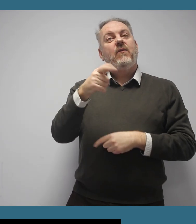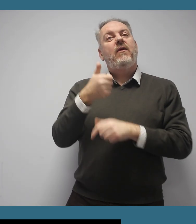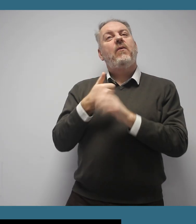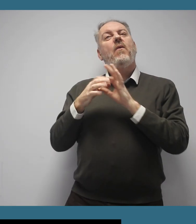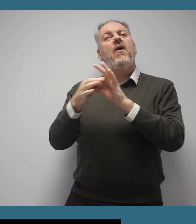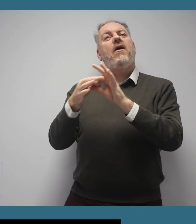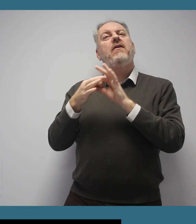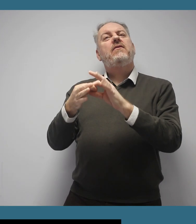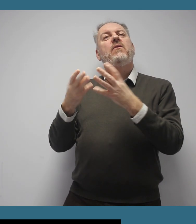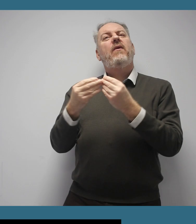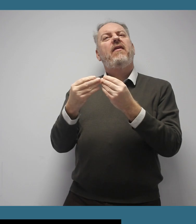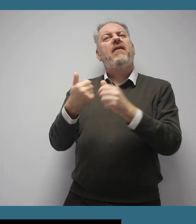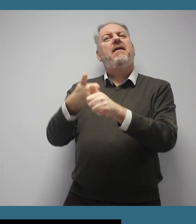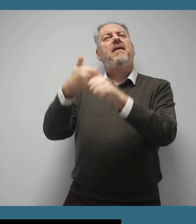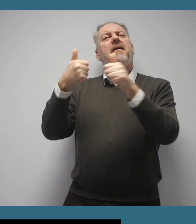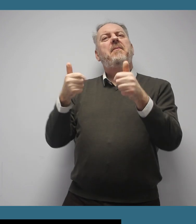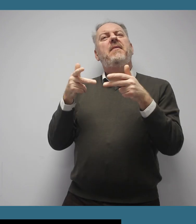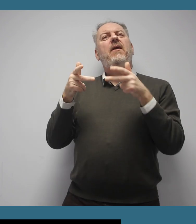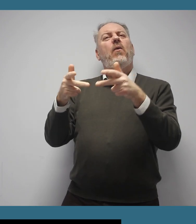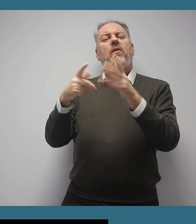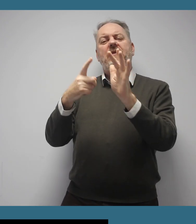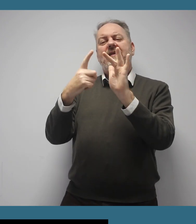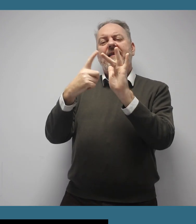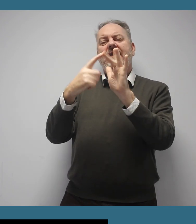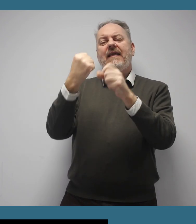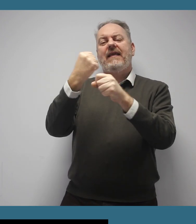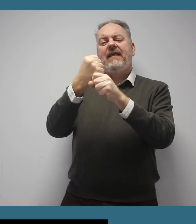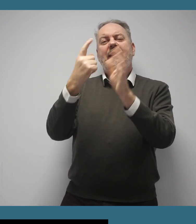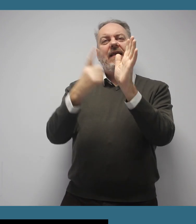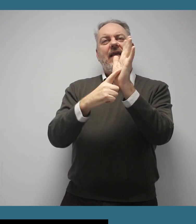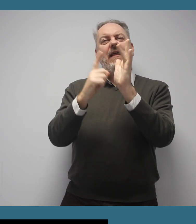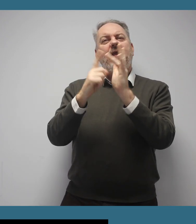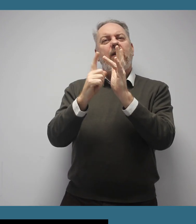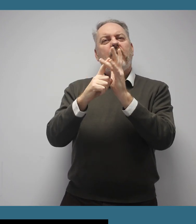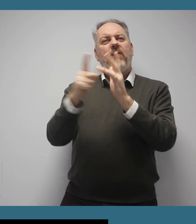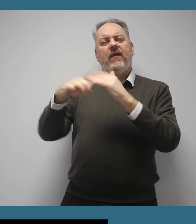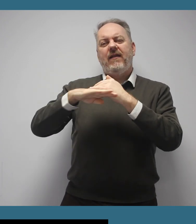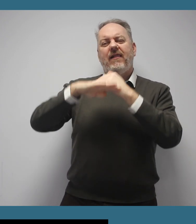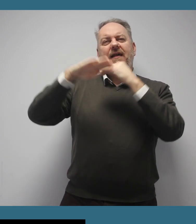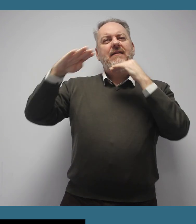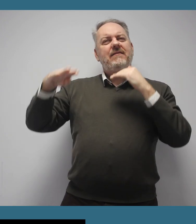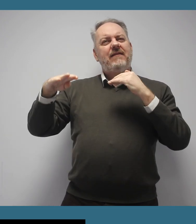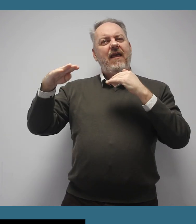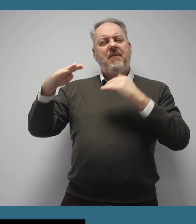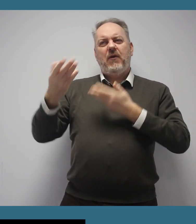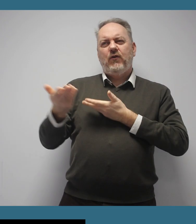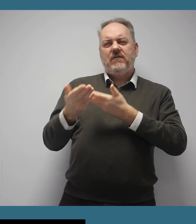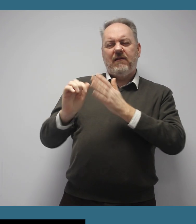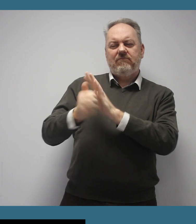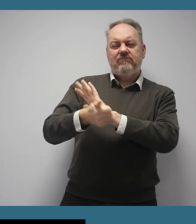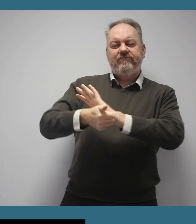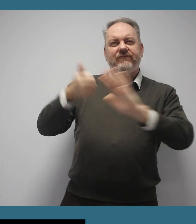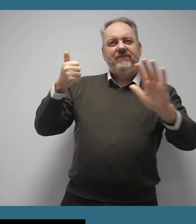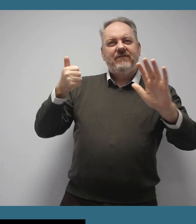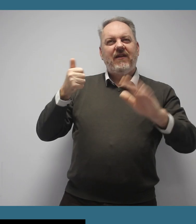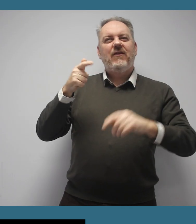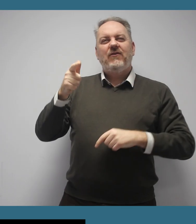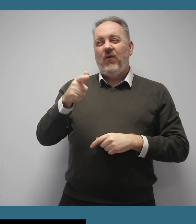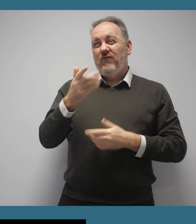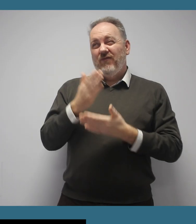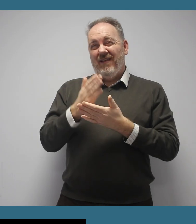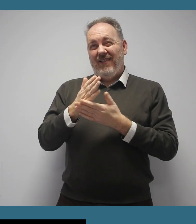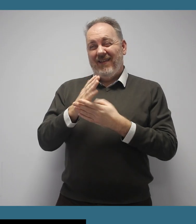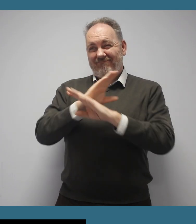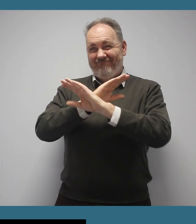Igloo, are obviously very skilled at choosing the right plants, and so this is a very beautiful place as